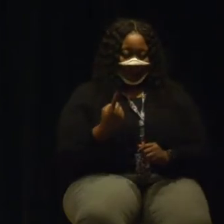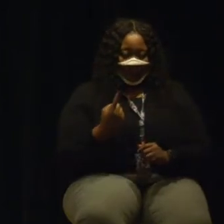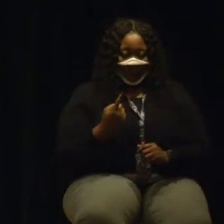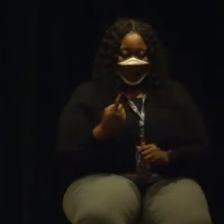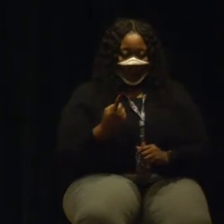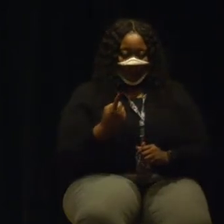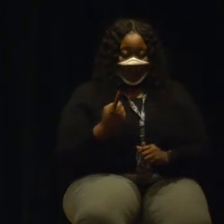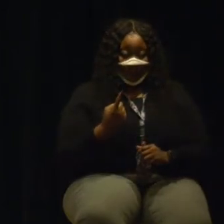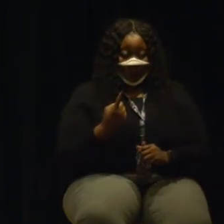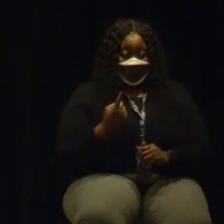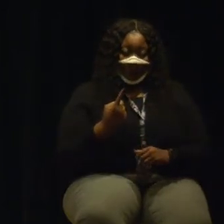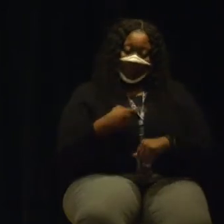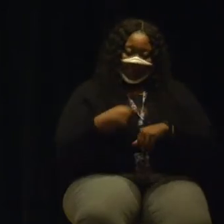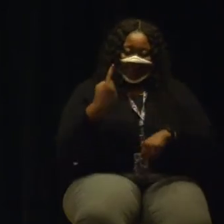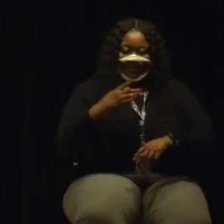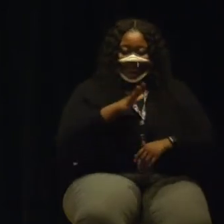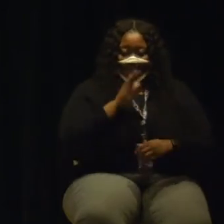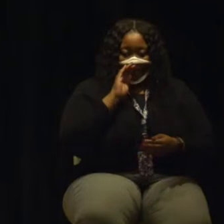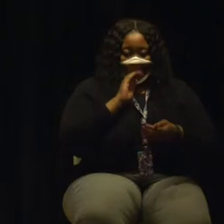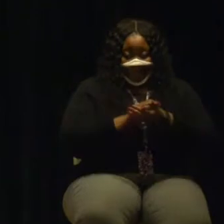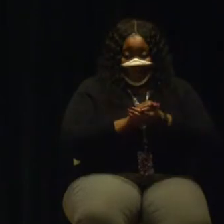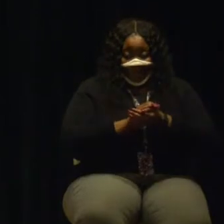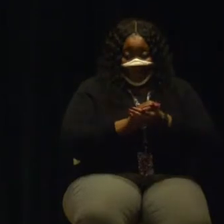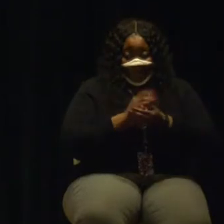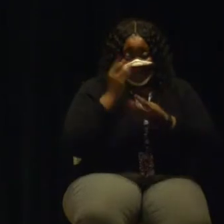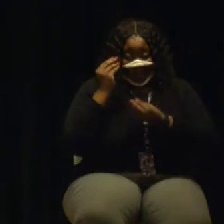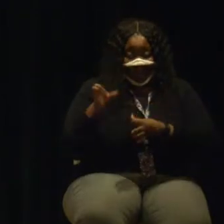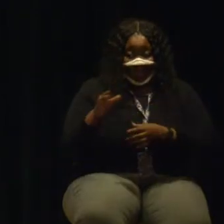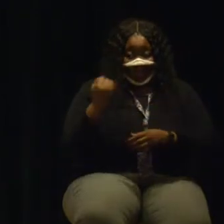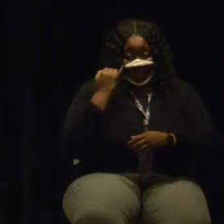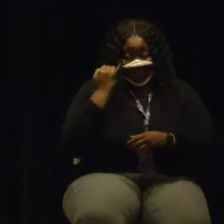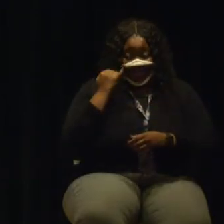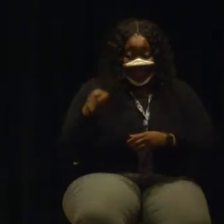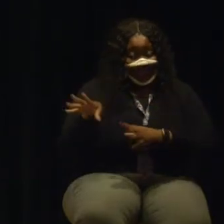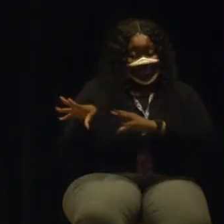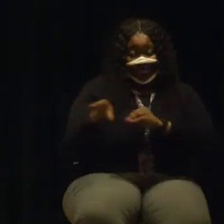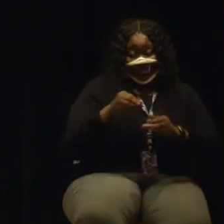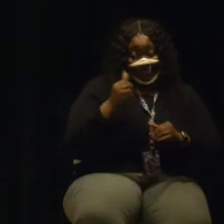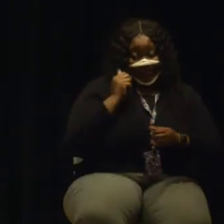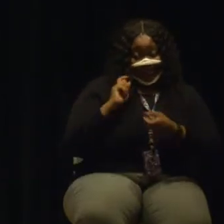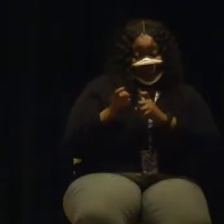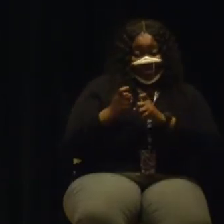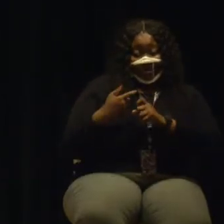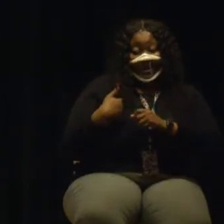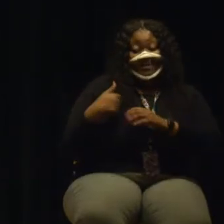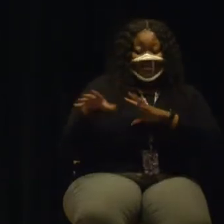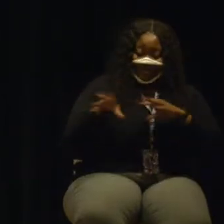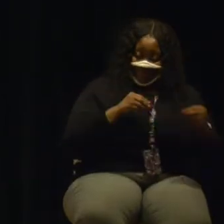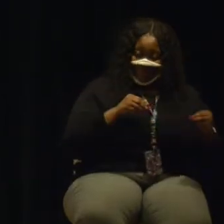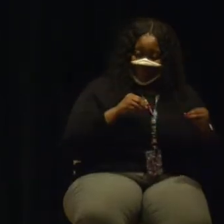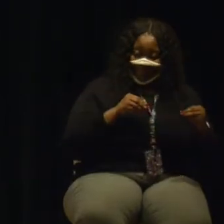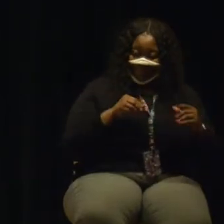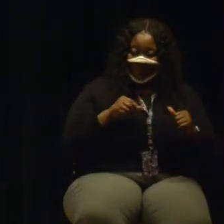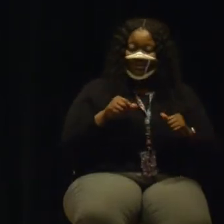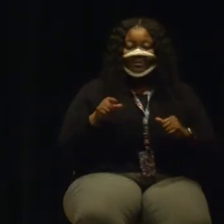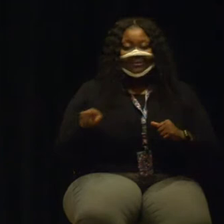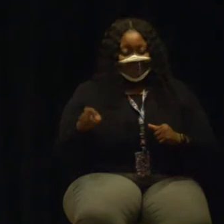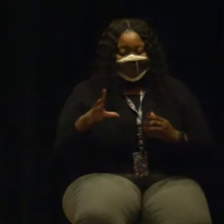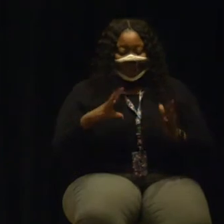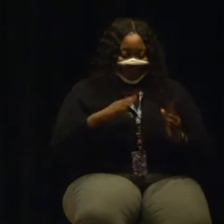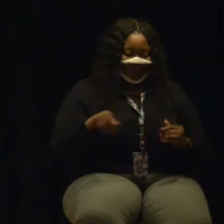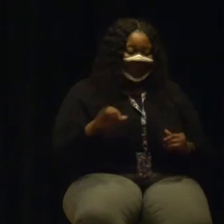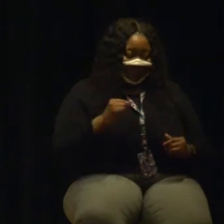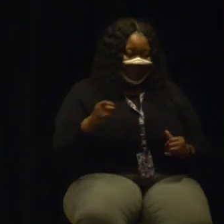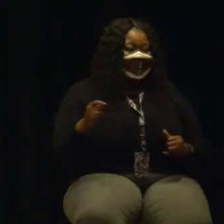his wife was just like, if you don't get rid of her entirely, I'm leaving. And so he did. He gave her $500 and a train ticket. He's like, I never want to see you